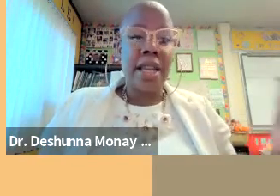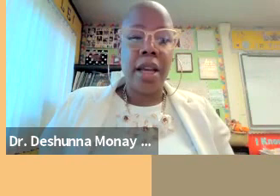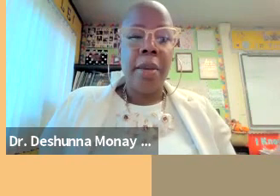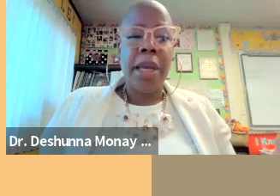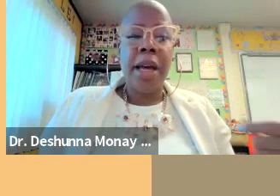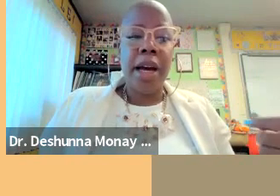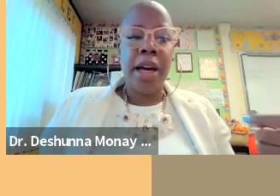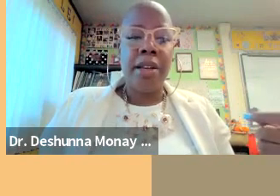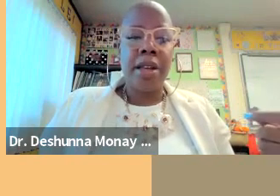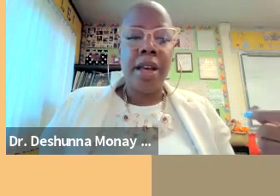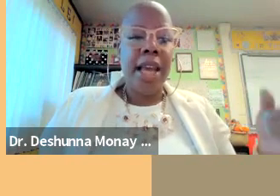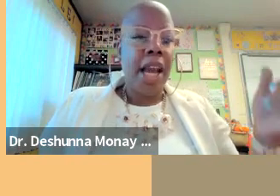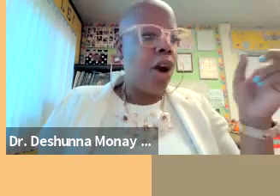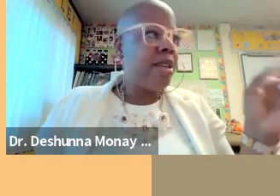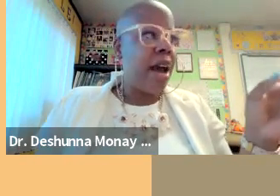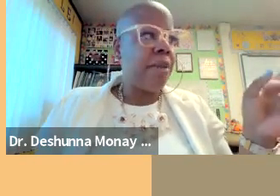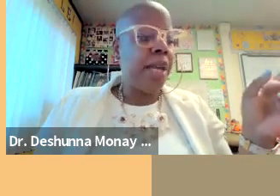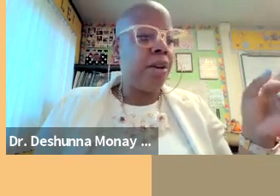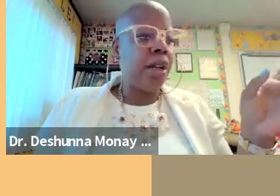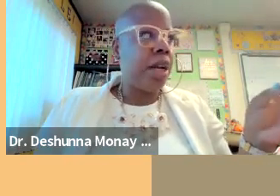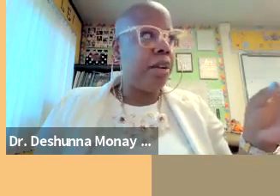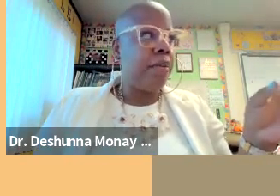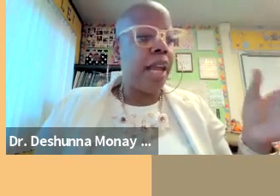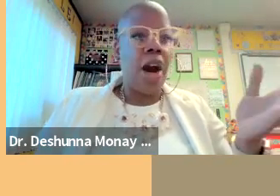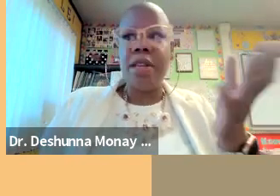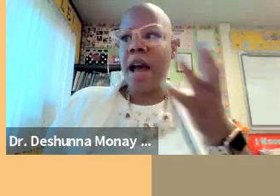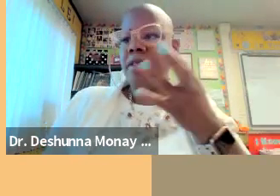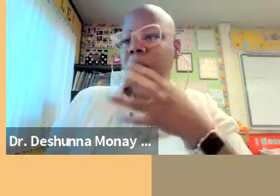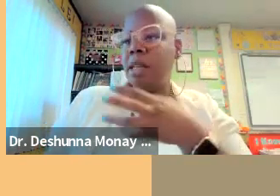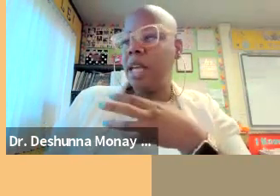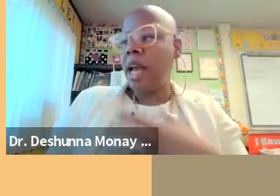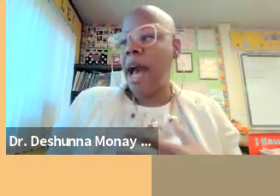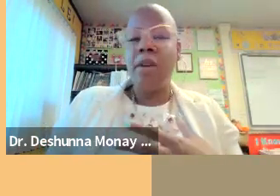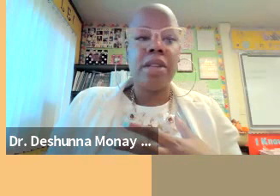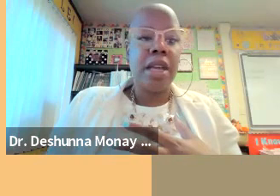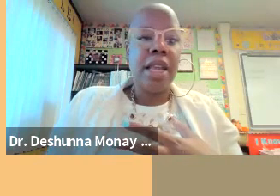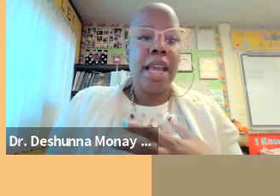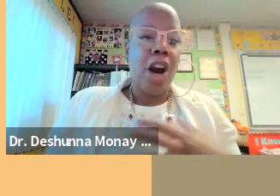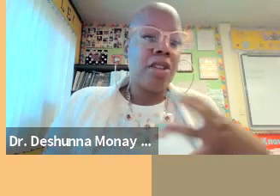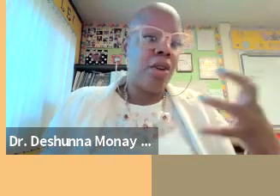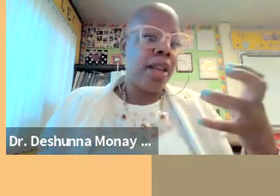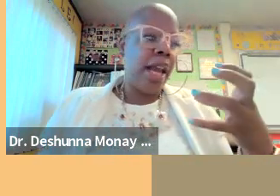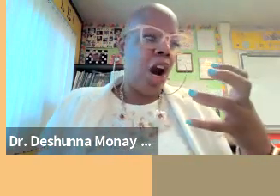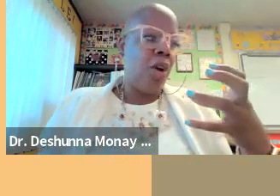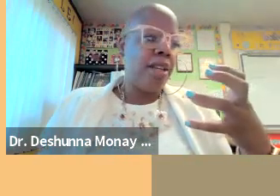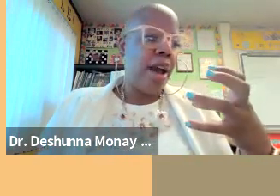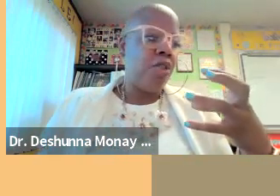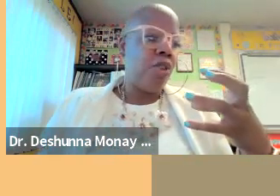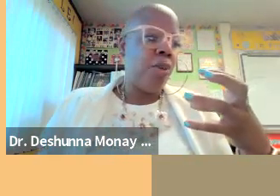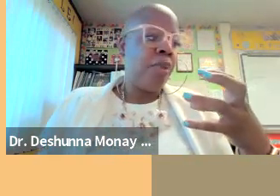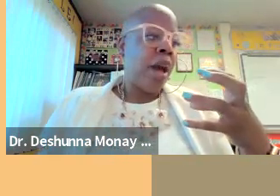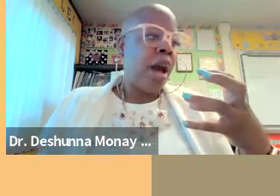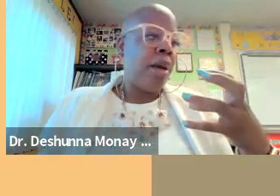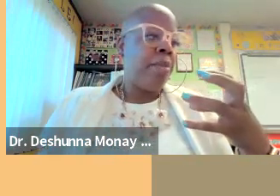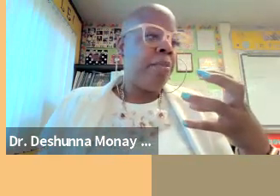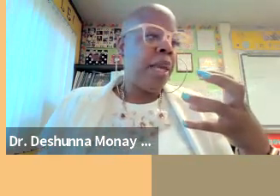hat, because they always have to be on alert. They always have to be looking out. They always have